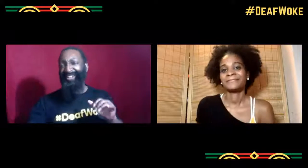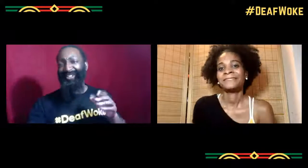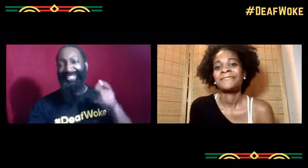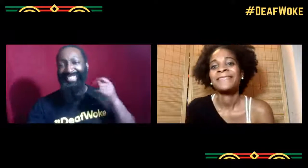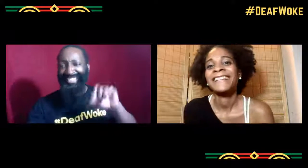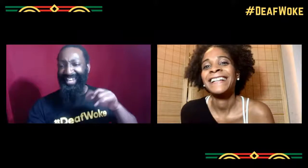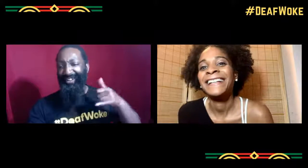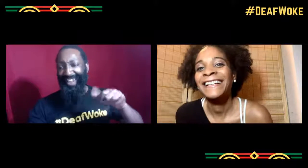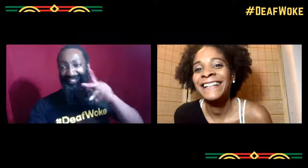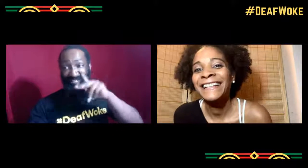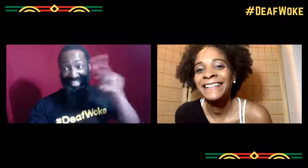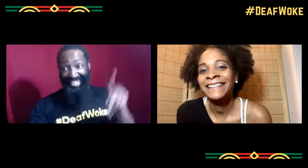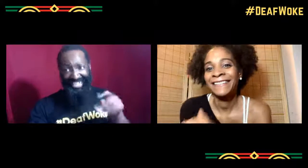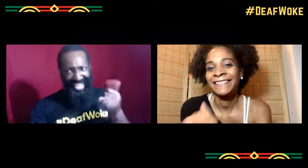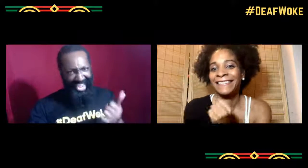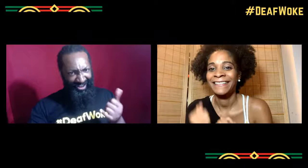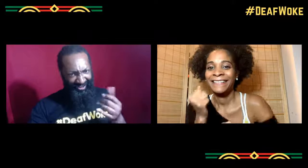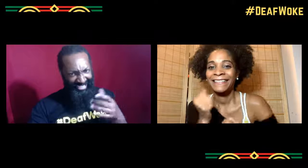facebook.com/JUBIL.KHAN.